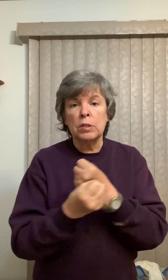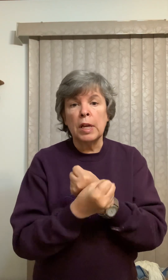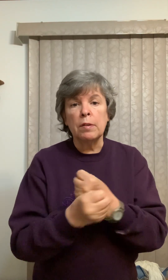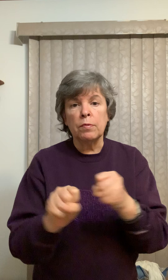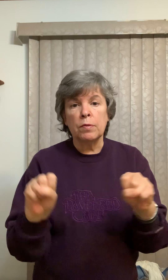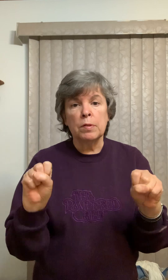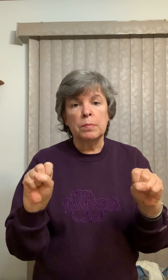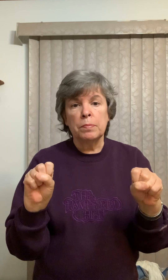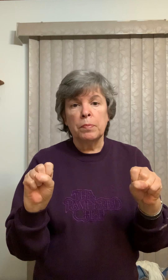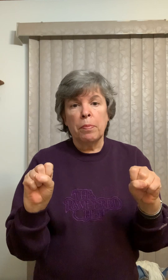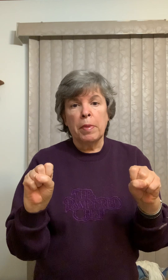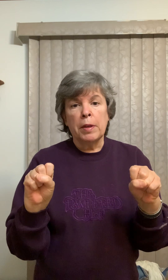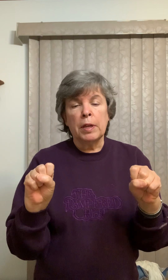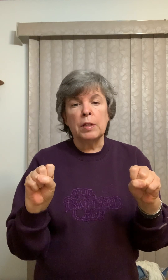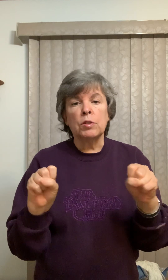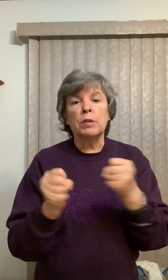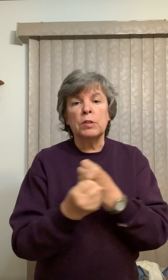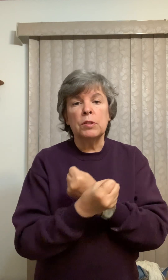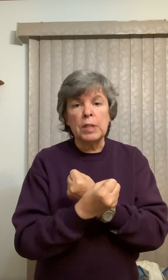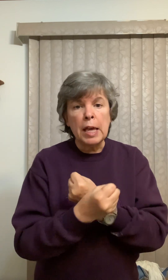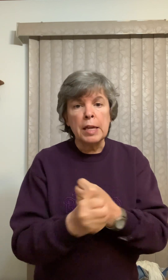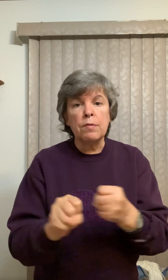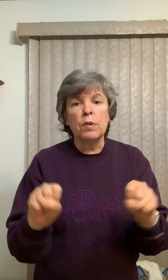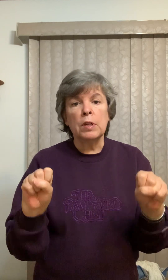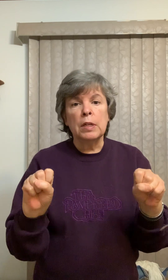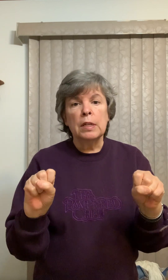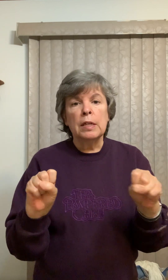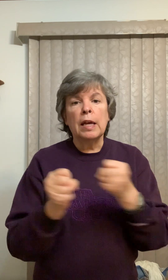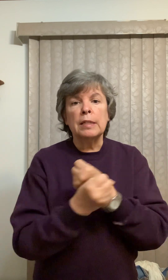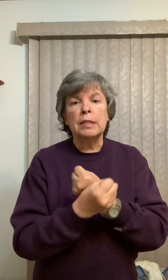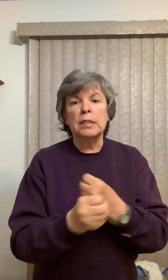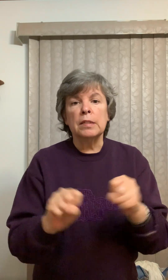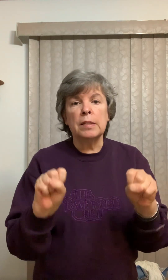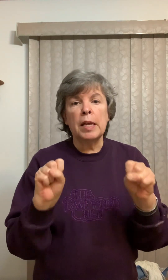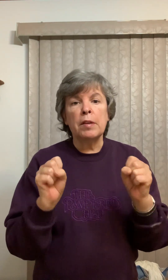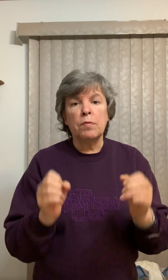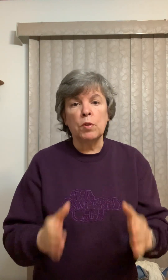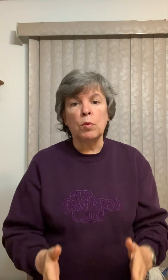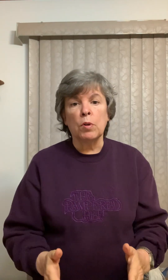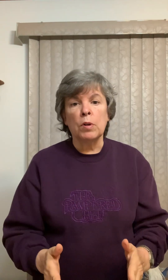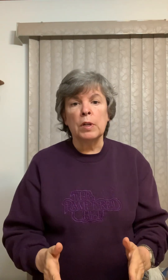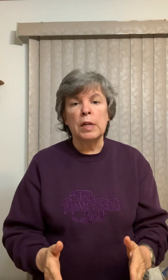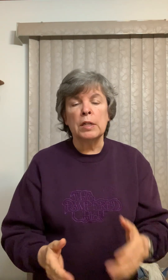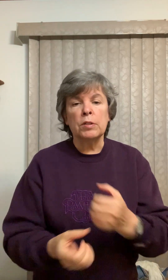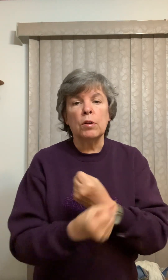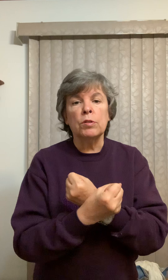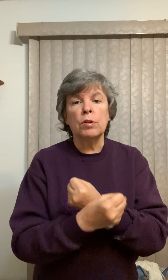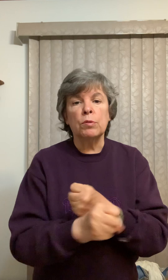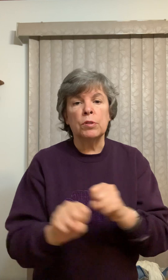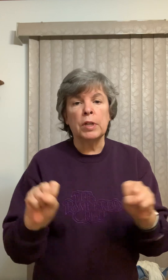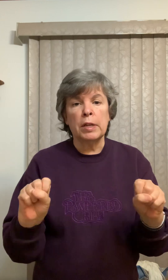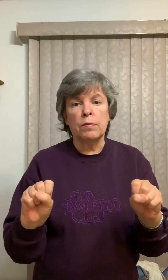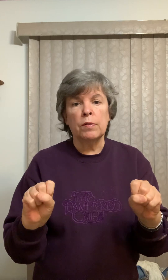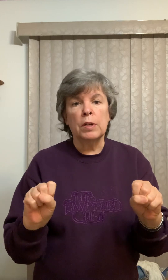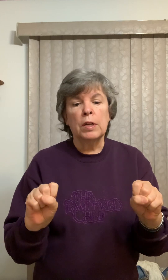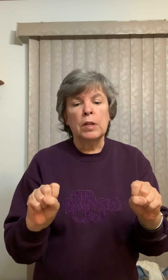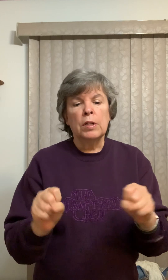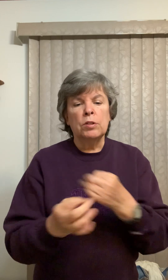safe. Okay, so it's save as in savior, and it's also safe. So you've